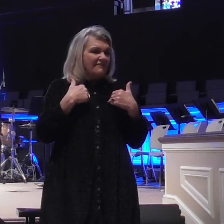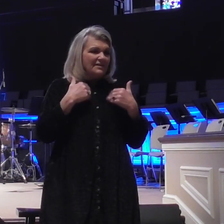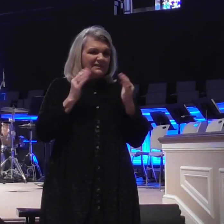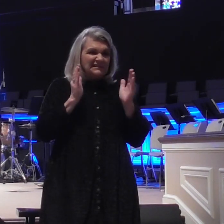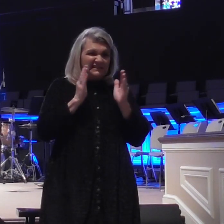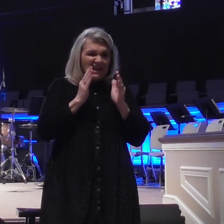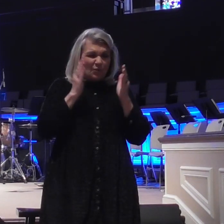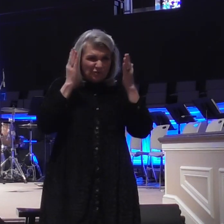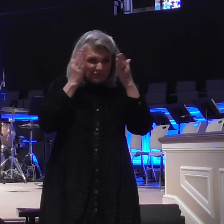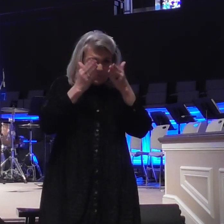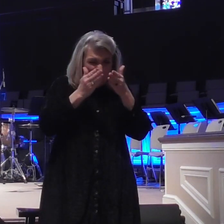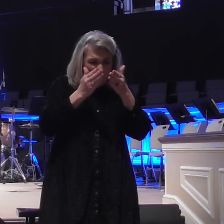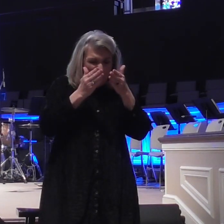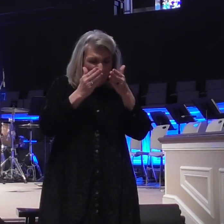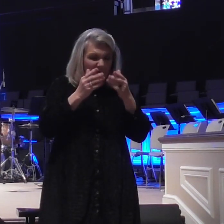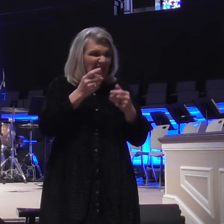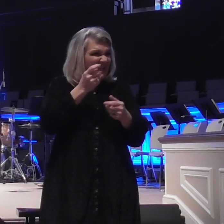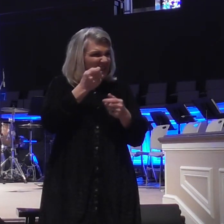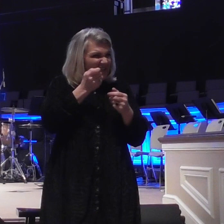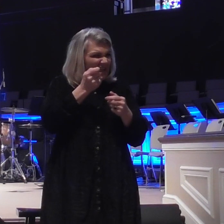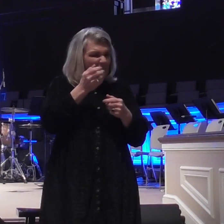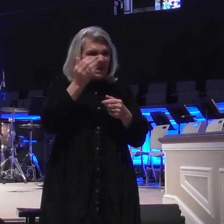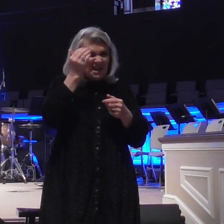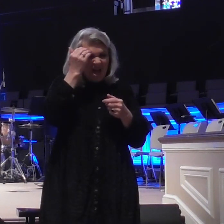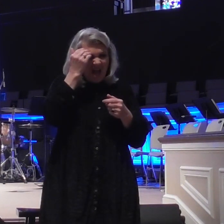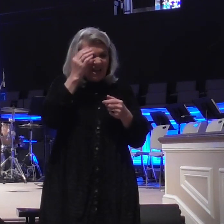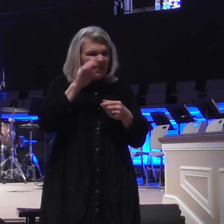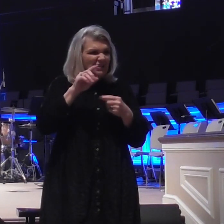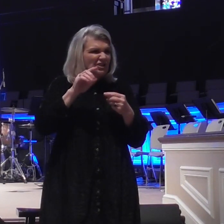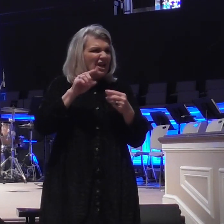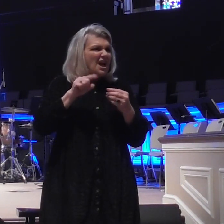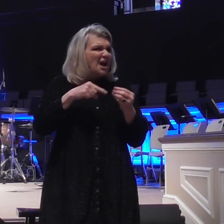focuses of knowledge like embryology, et cetera, et cetera, et cetera.